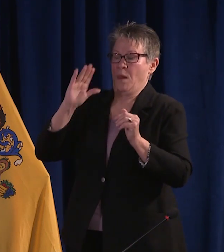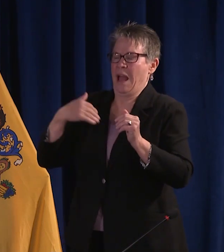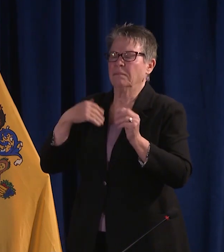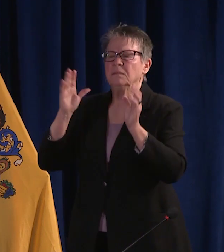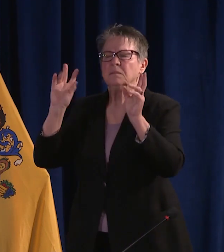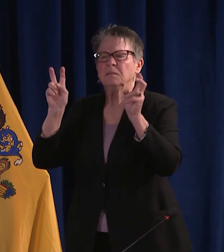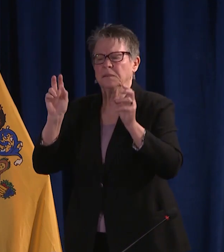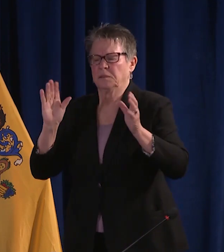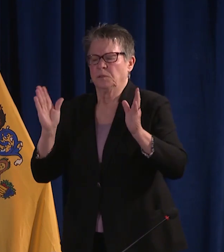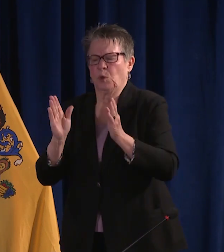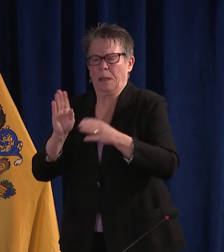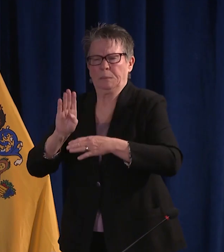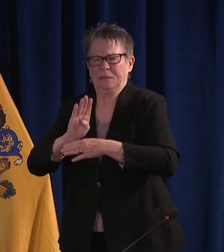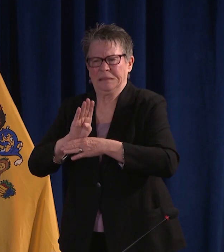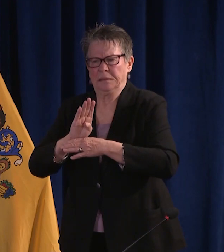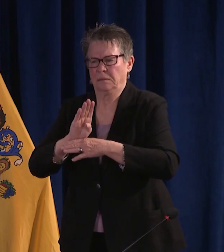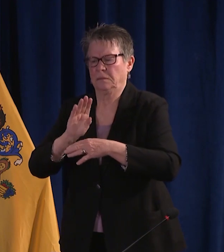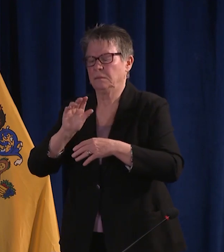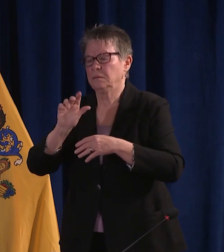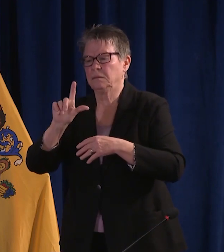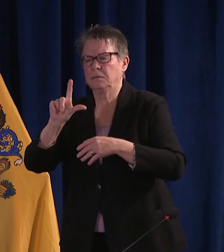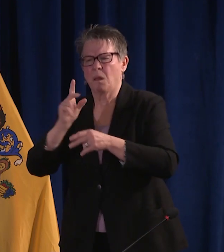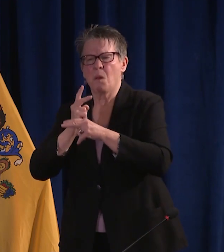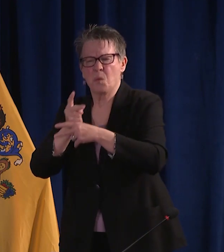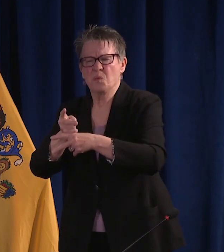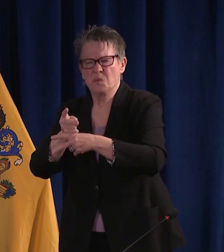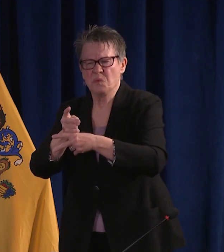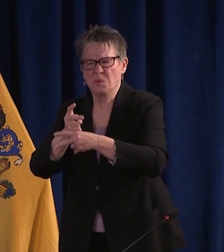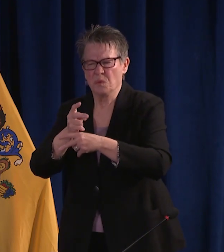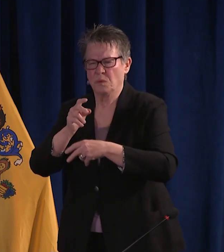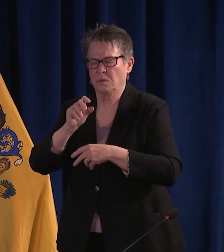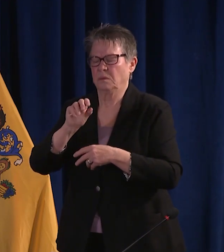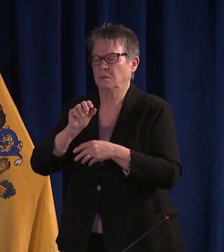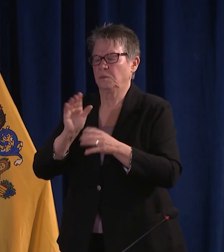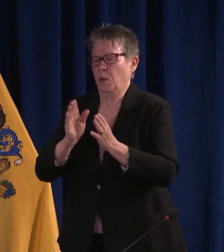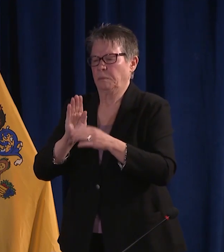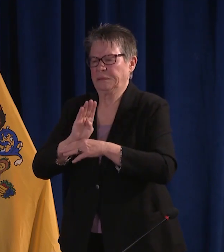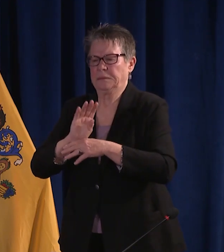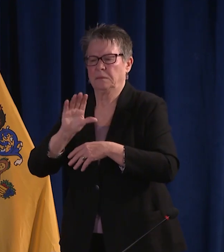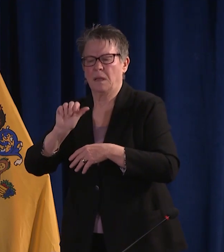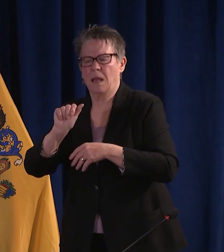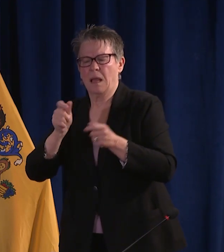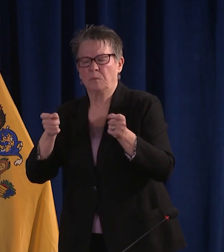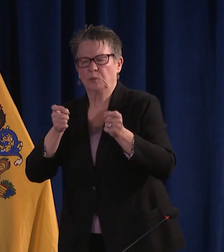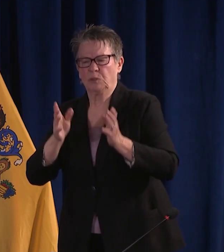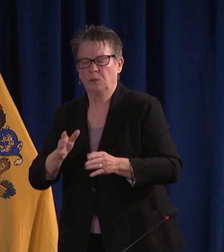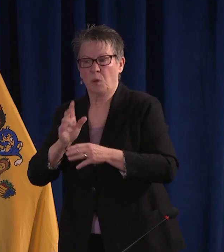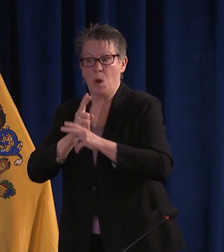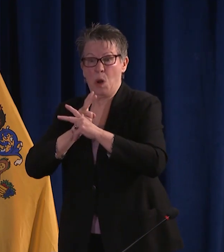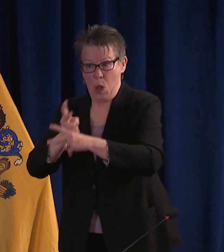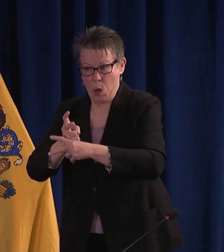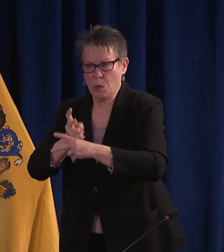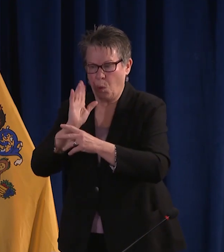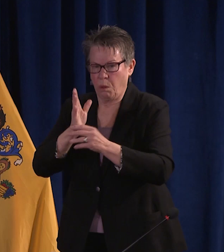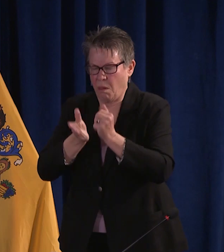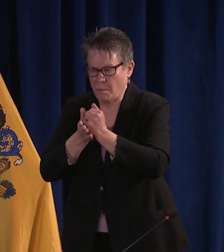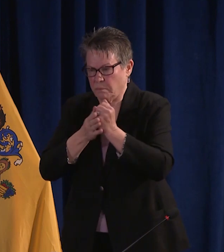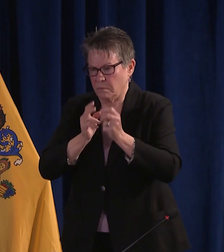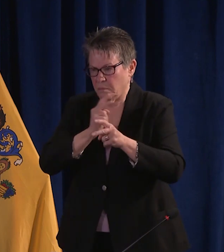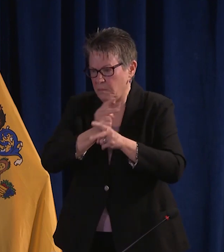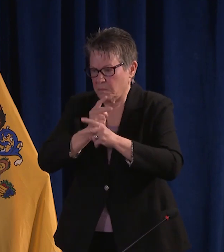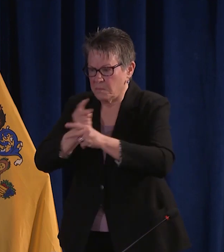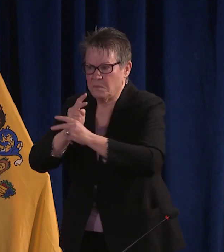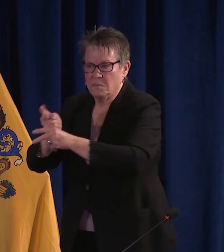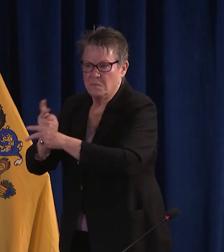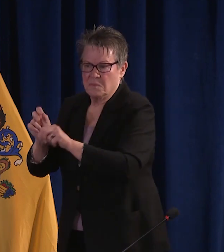we are pushing to get that approval as swiftly as possible, as early as, fingers crossed, today. We are